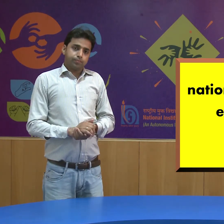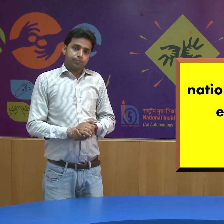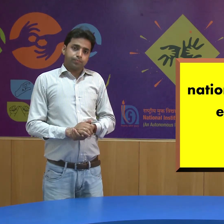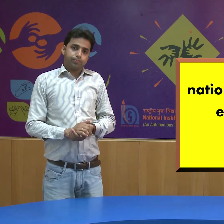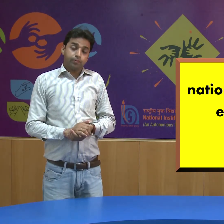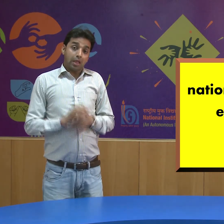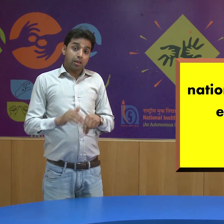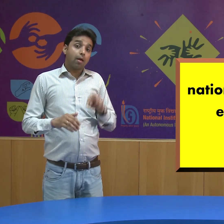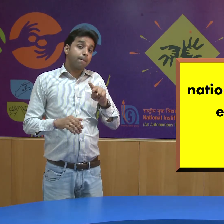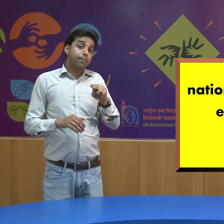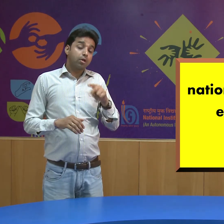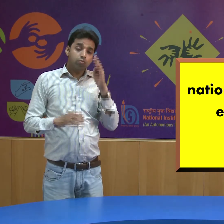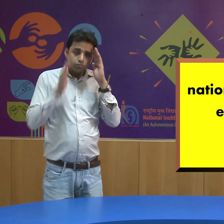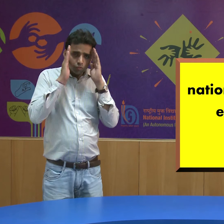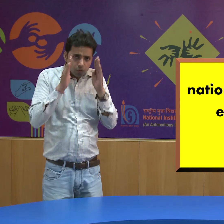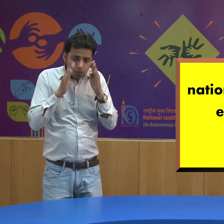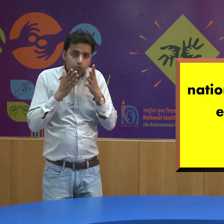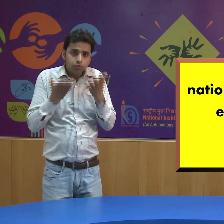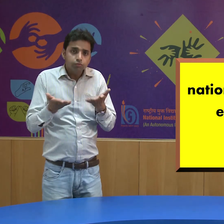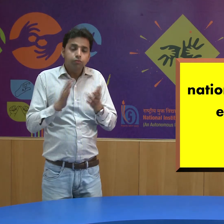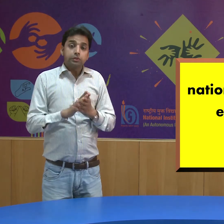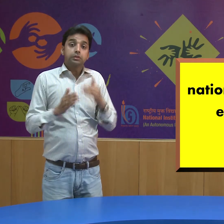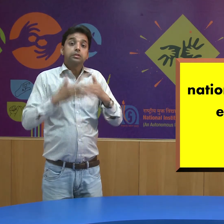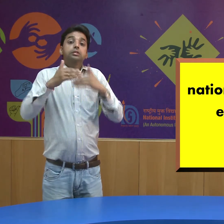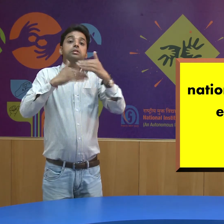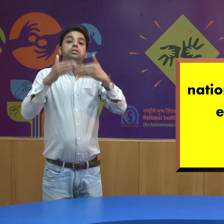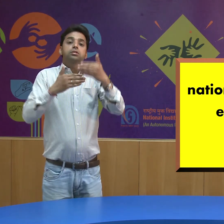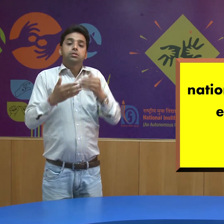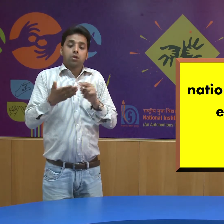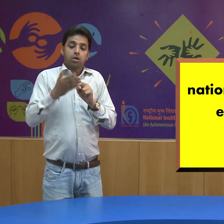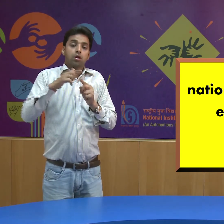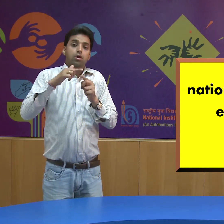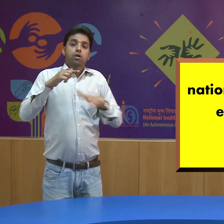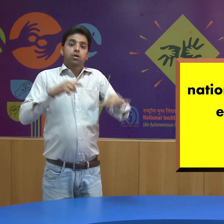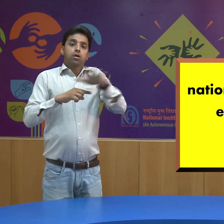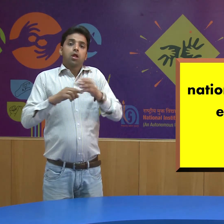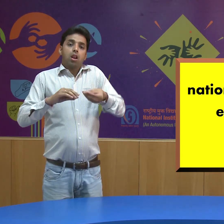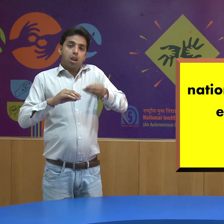The main focus was on increasing technical education.